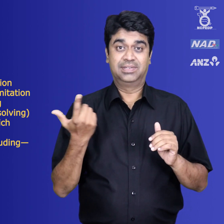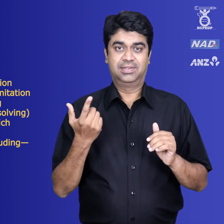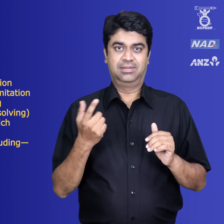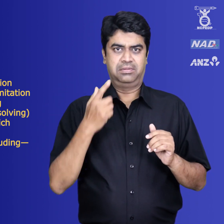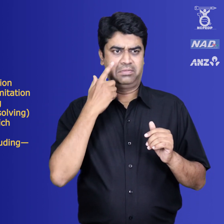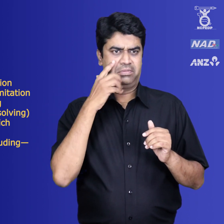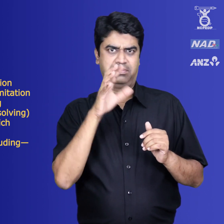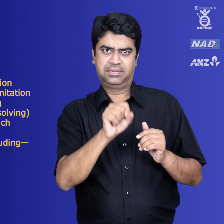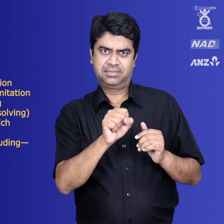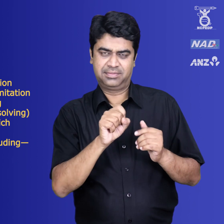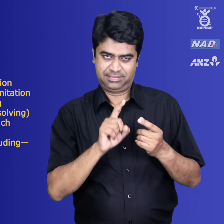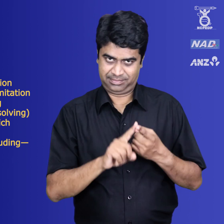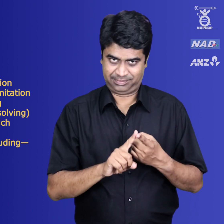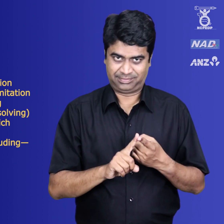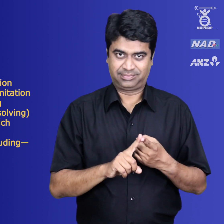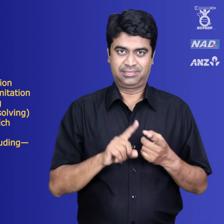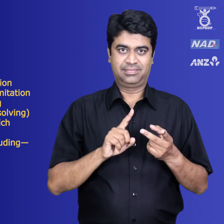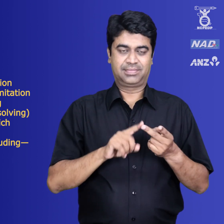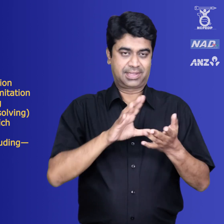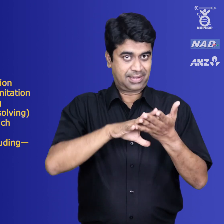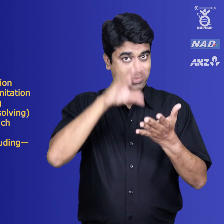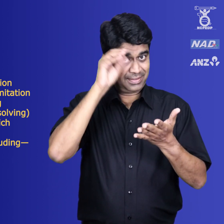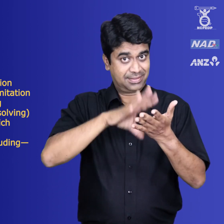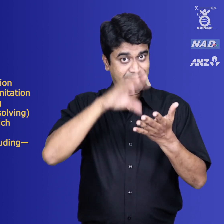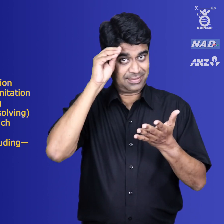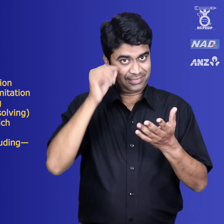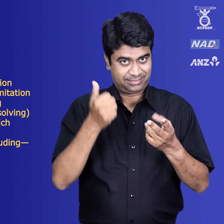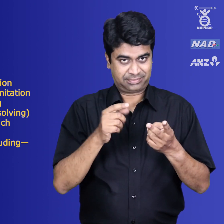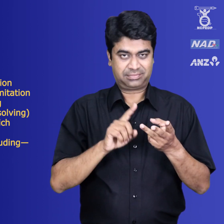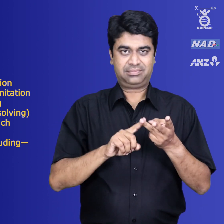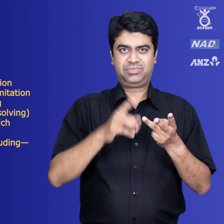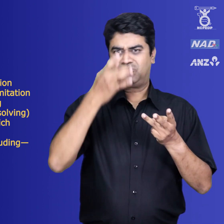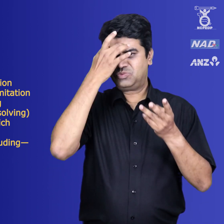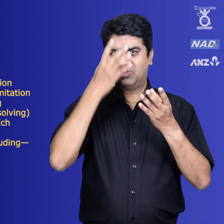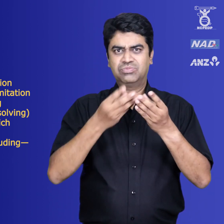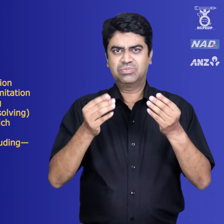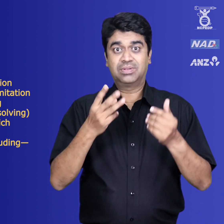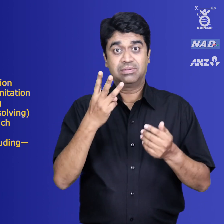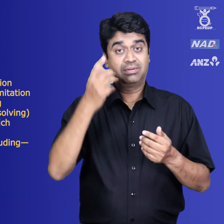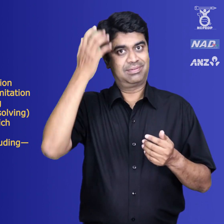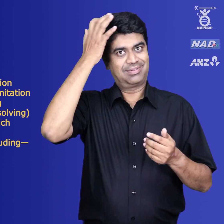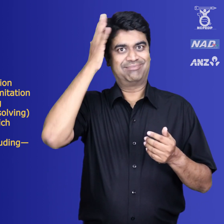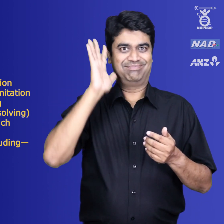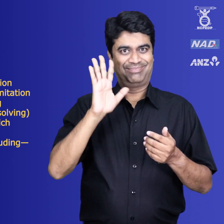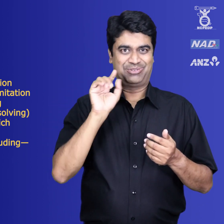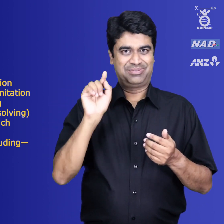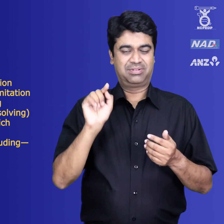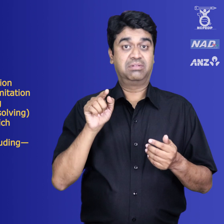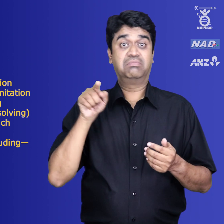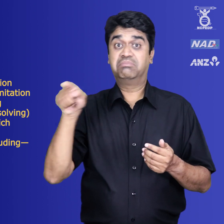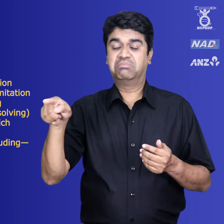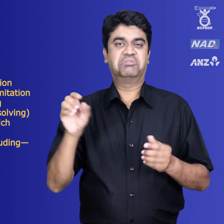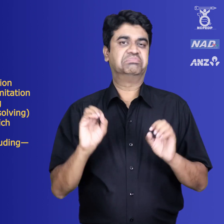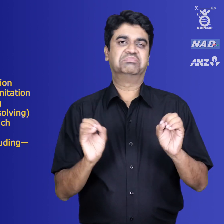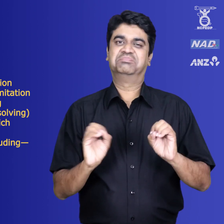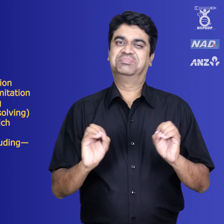in intellectual functioning, reasoning, learning, problem solving, and in adaptive